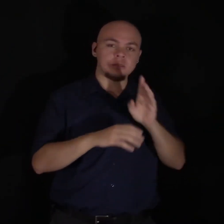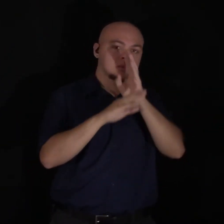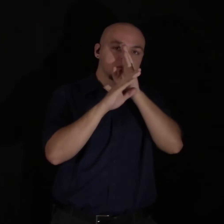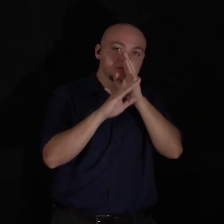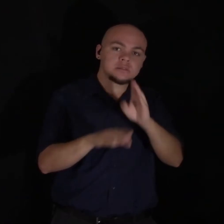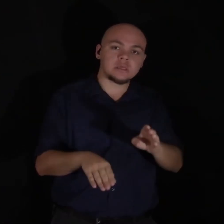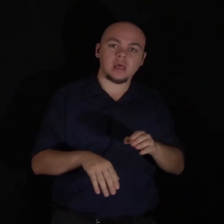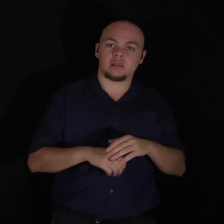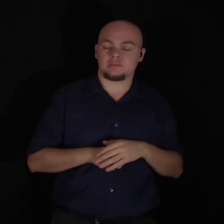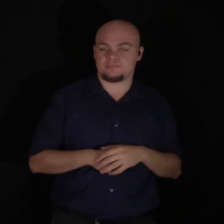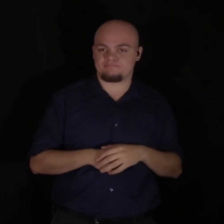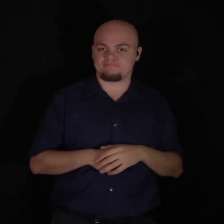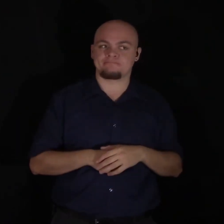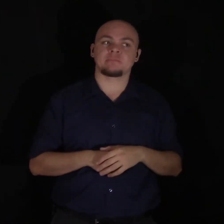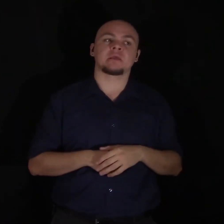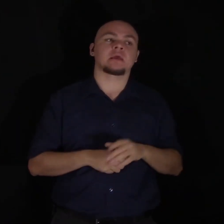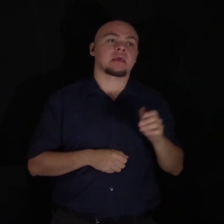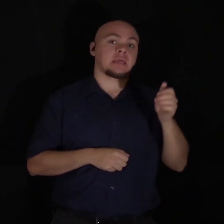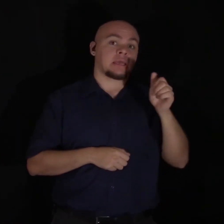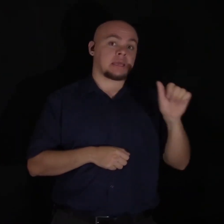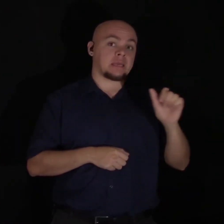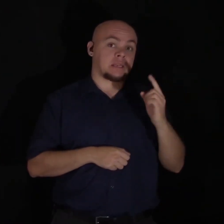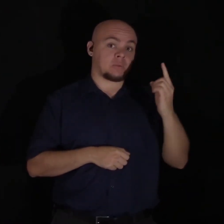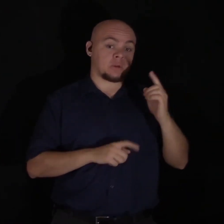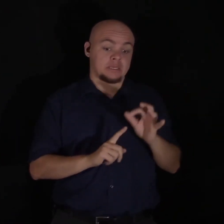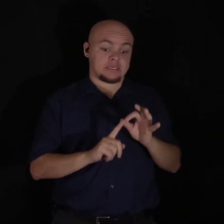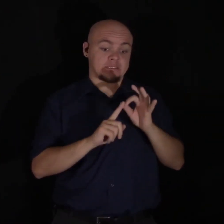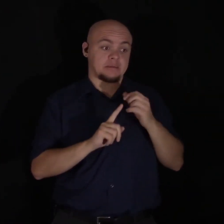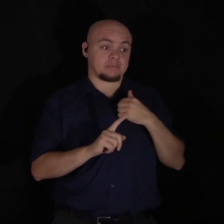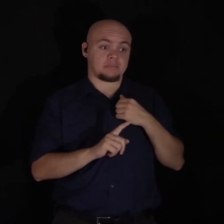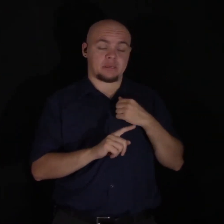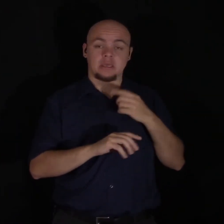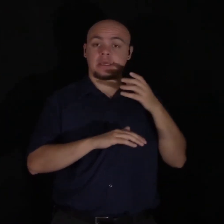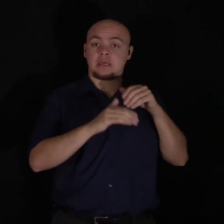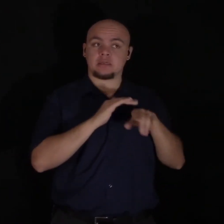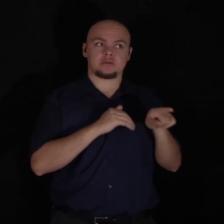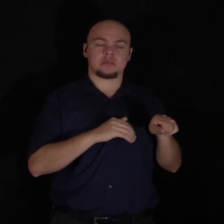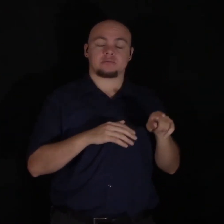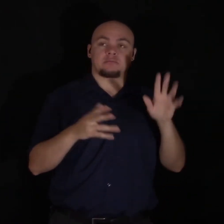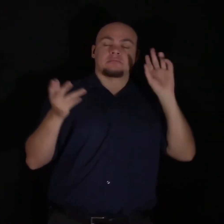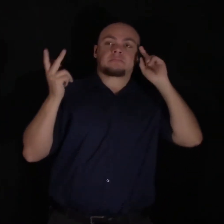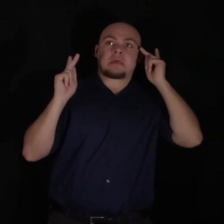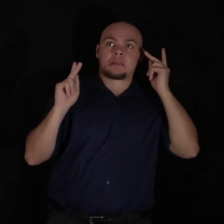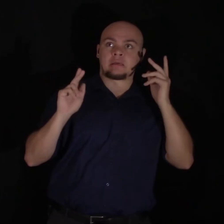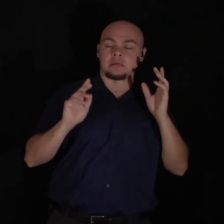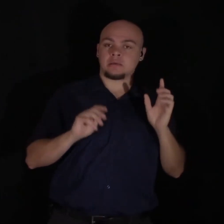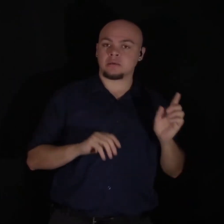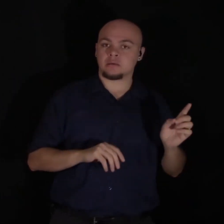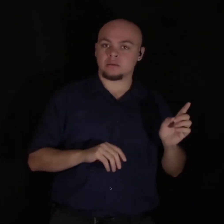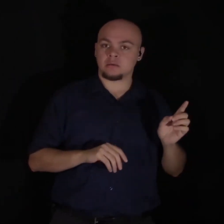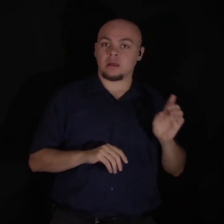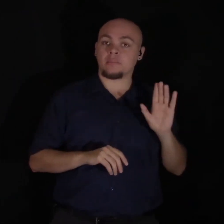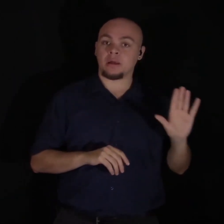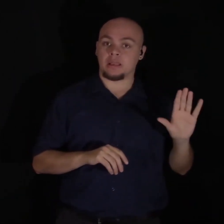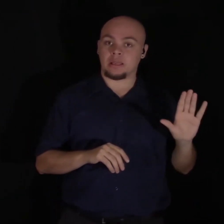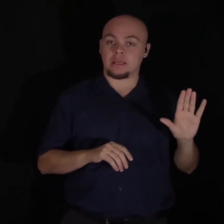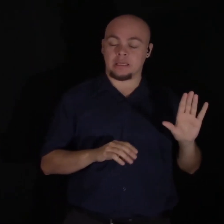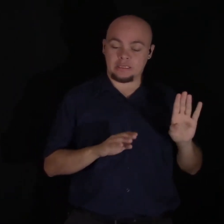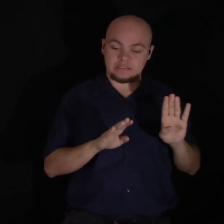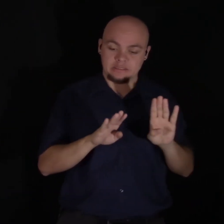appears uneasy when anyone except myself enters his cabin. Yet his manners are so